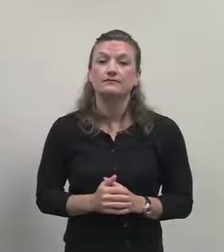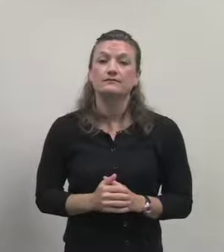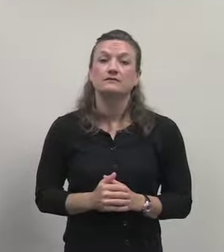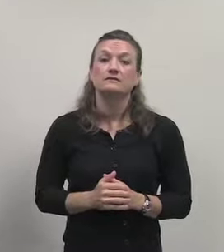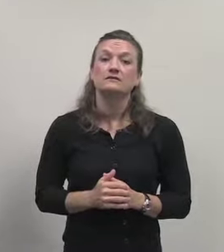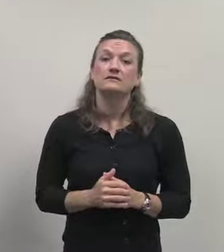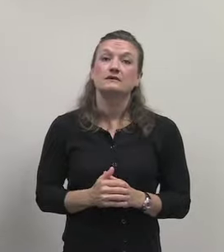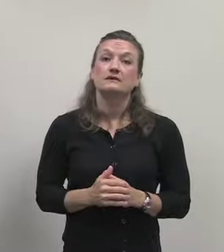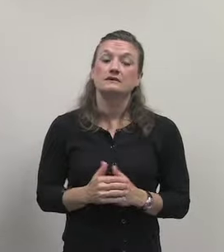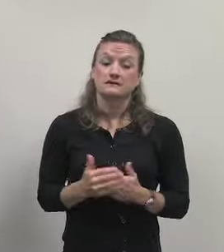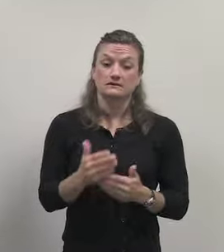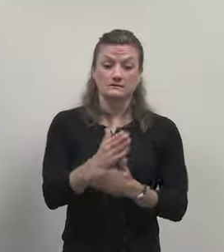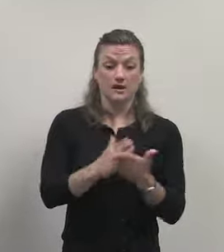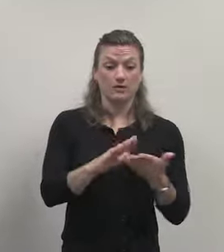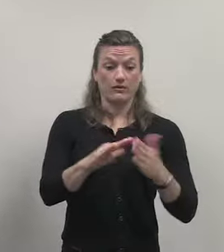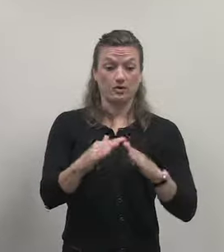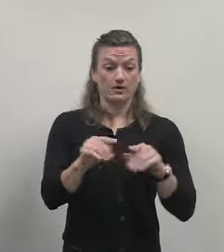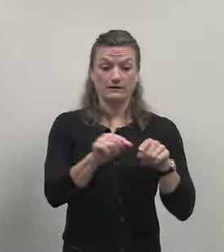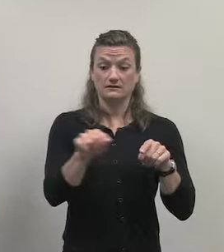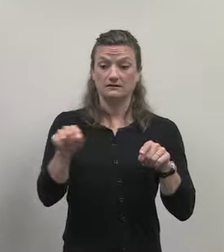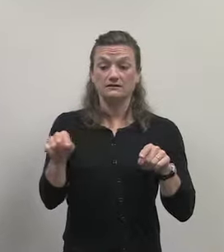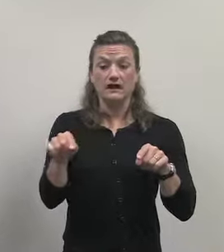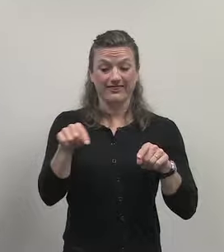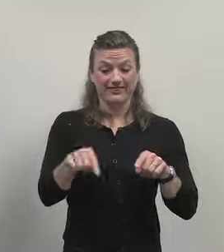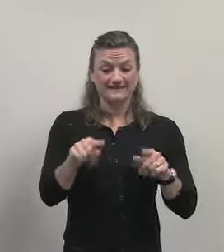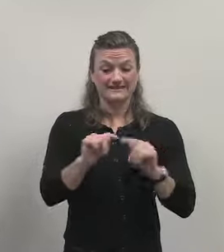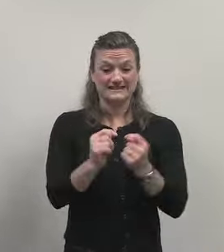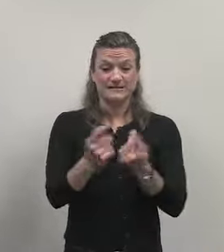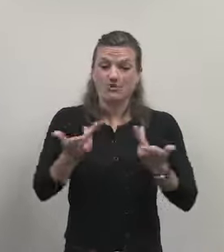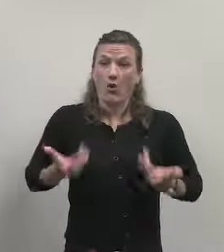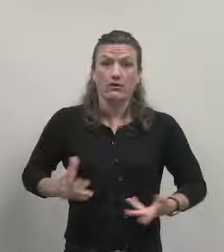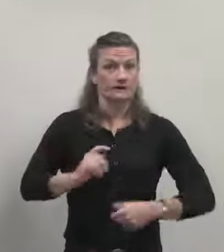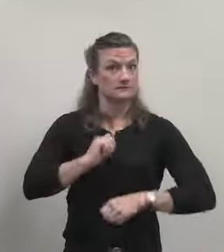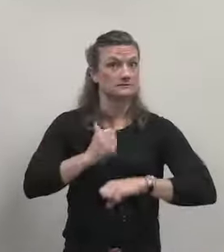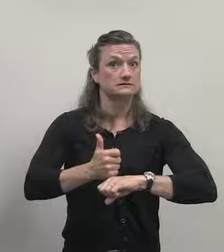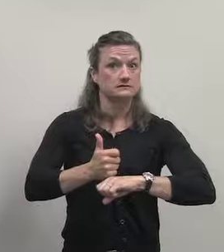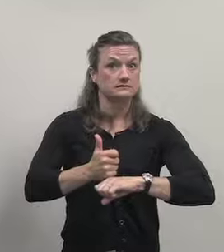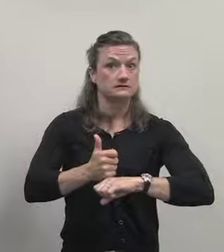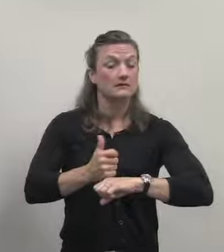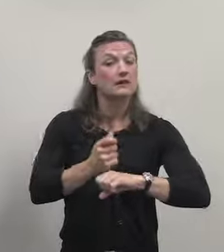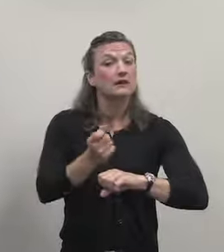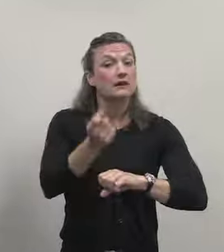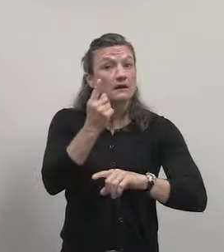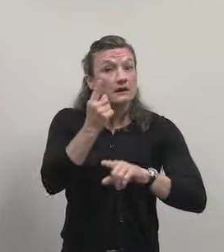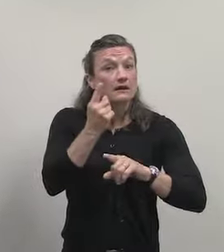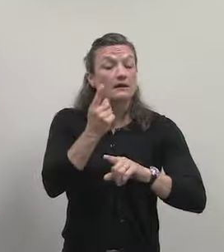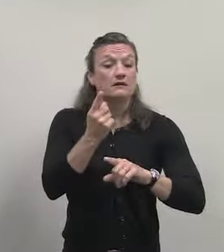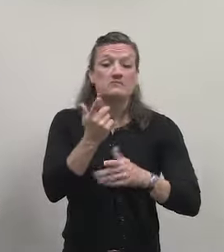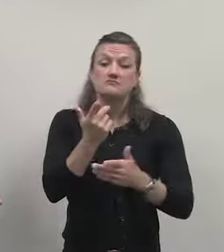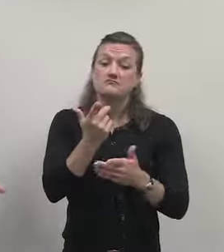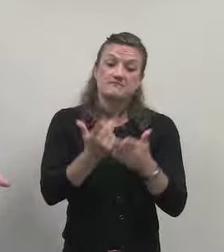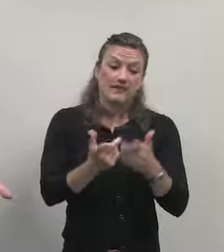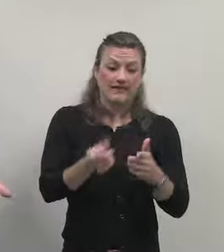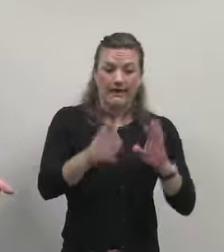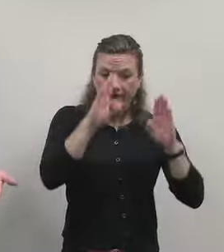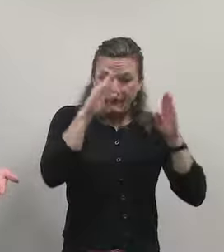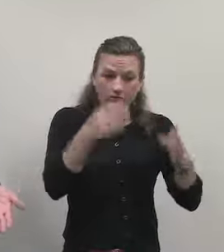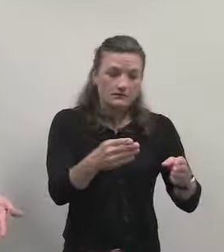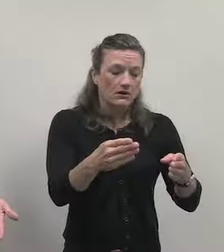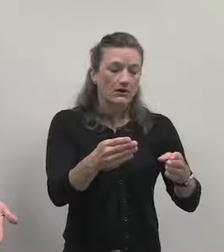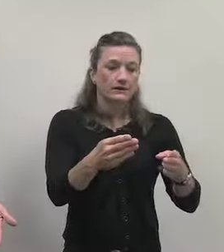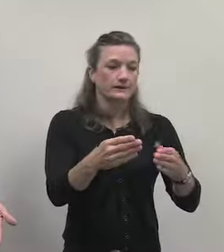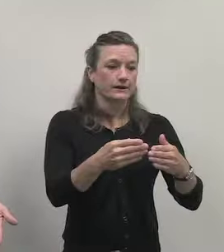some communities, this team already exists. However, it may deal with issues